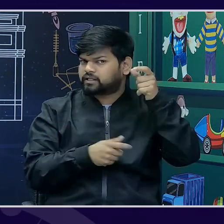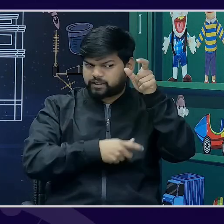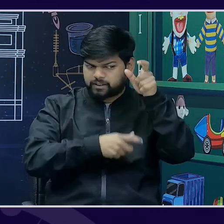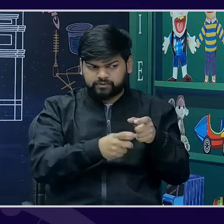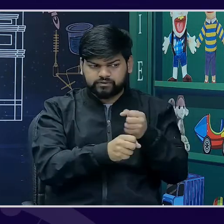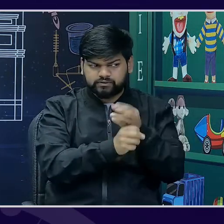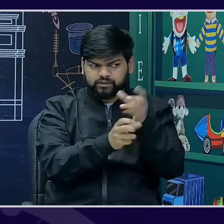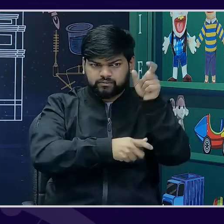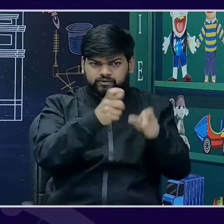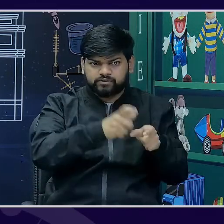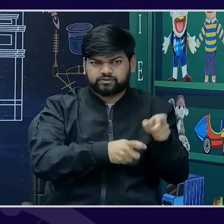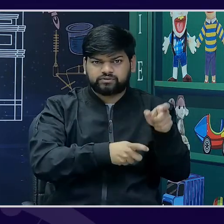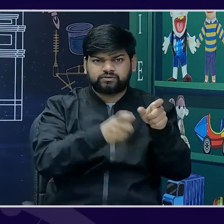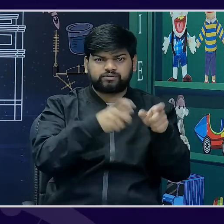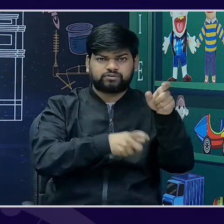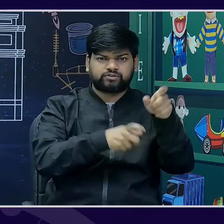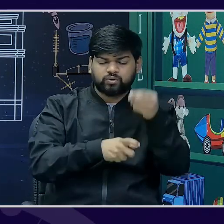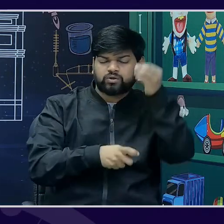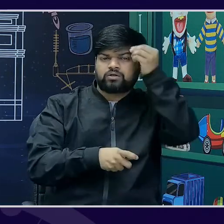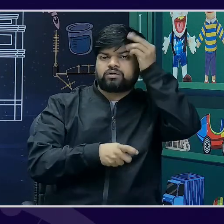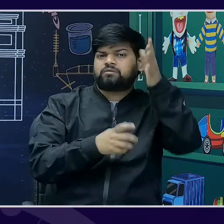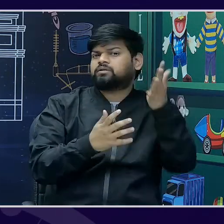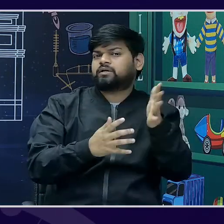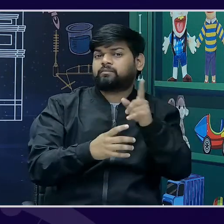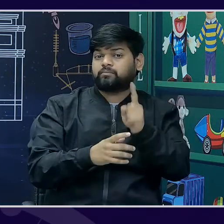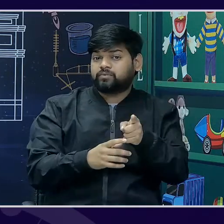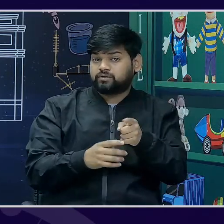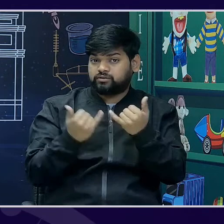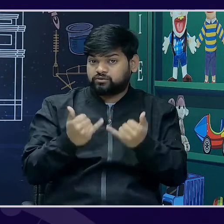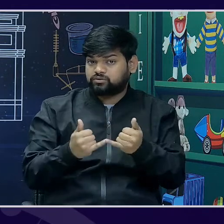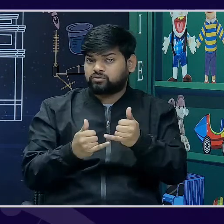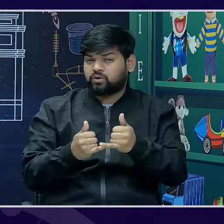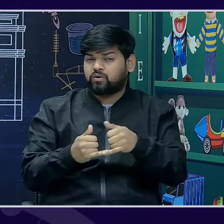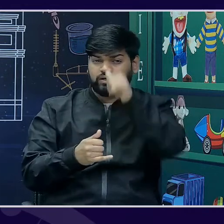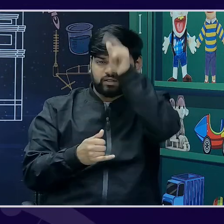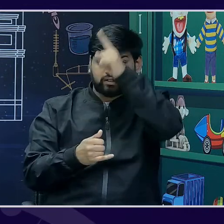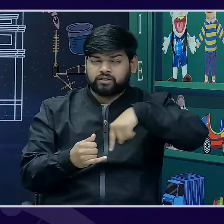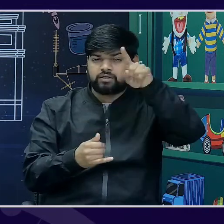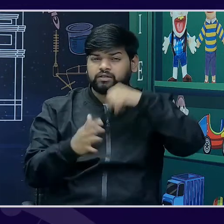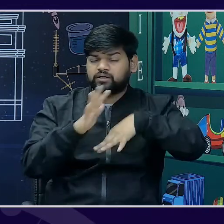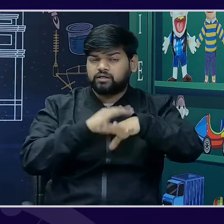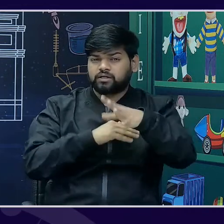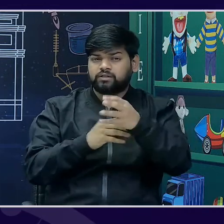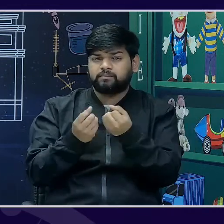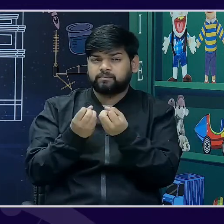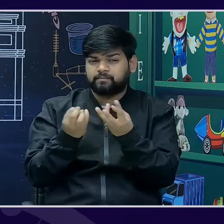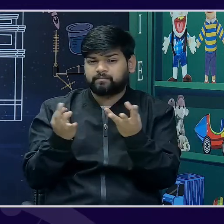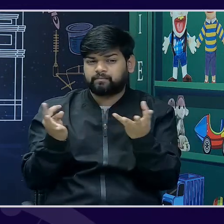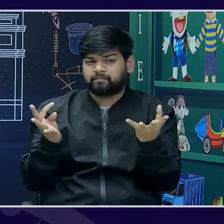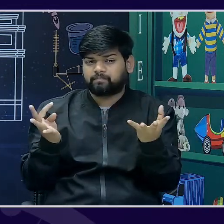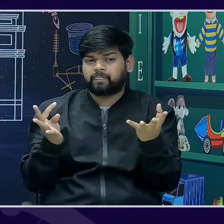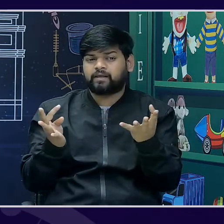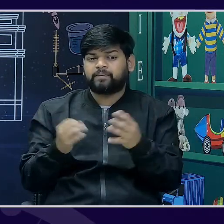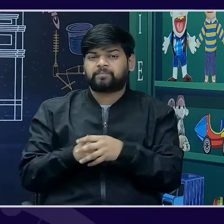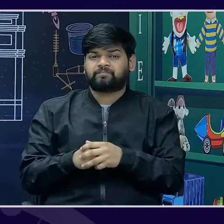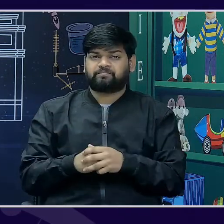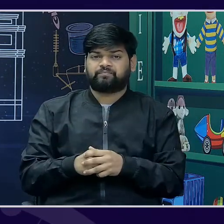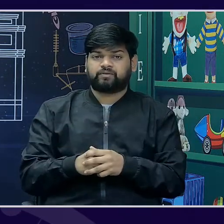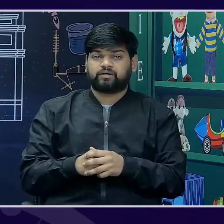many movies, many serials where hearing loss is taken as a part of a joke or a part